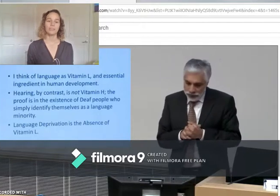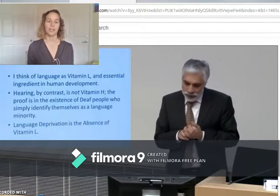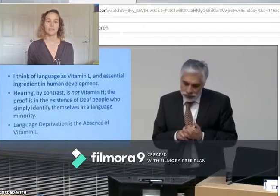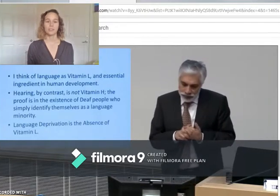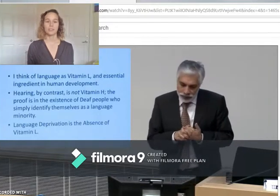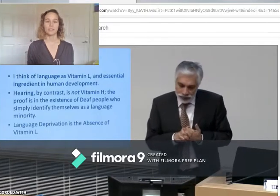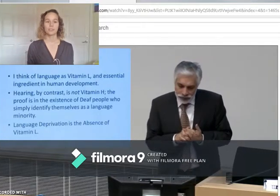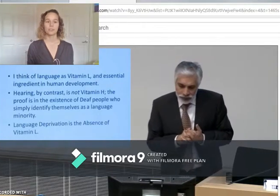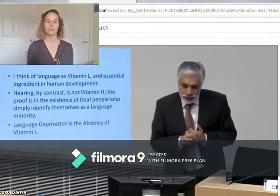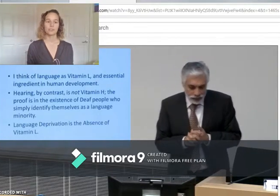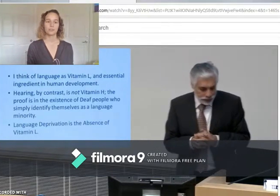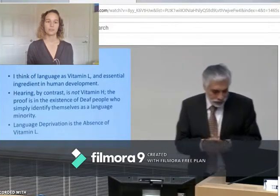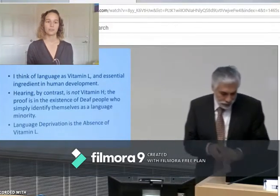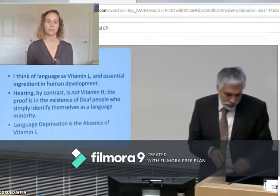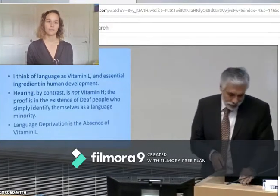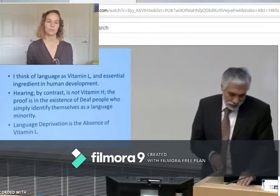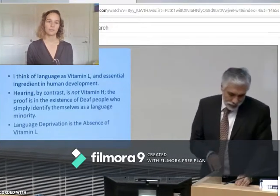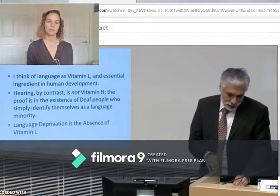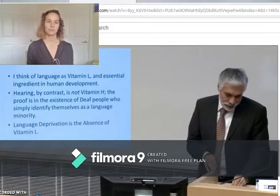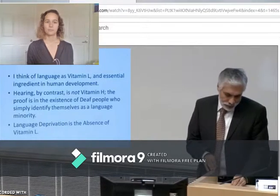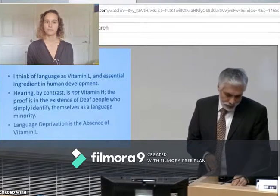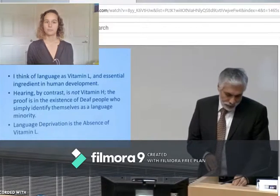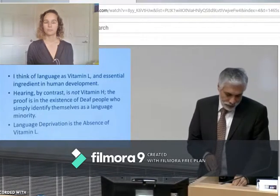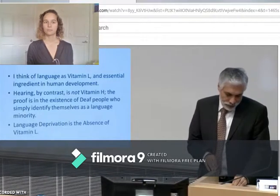your native language.